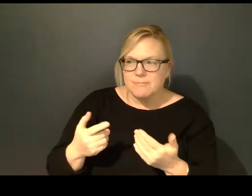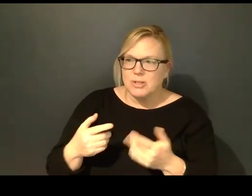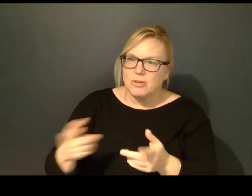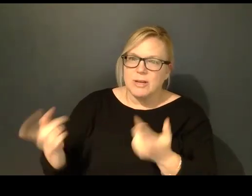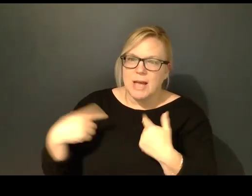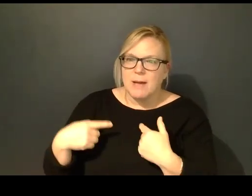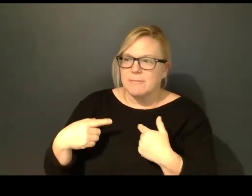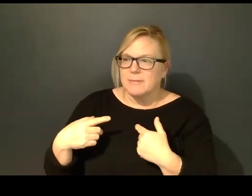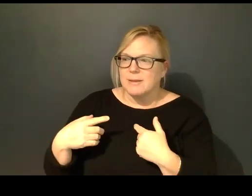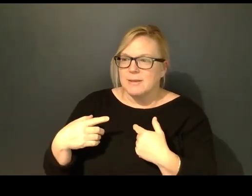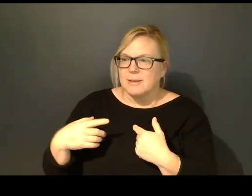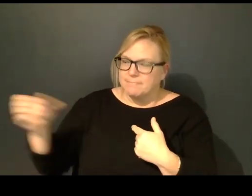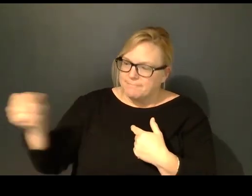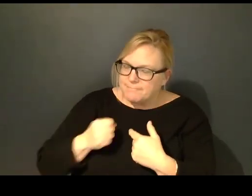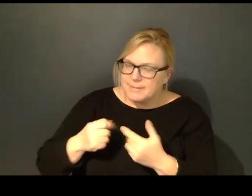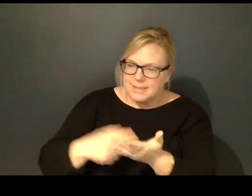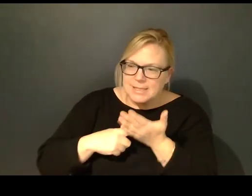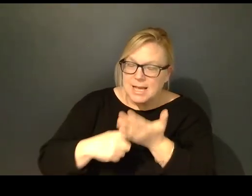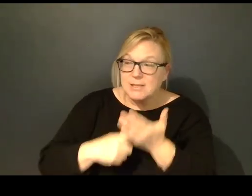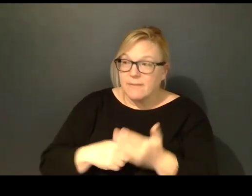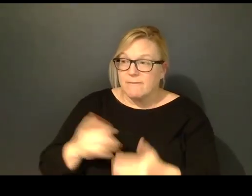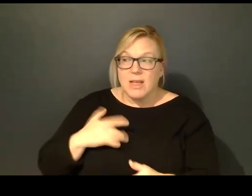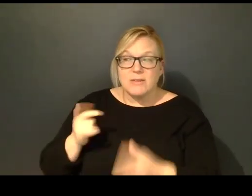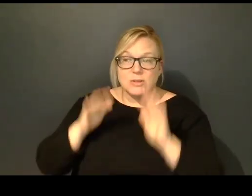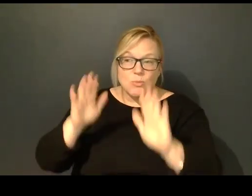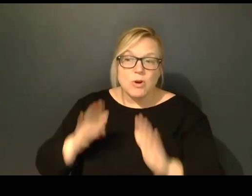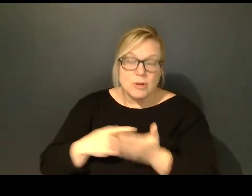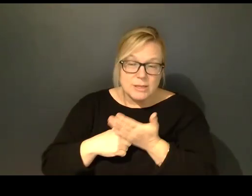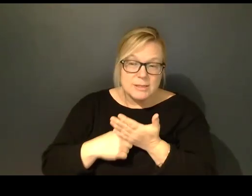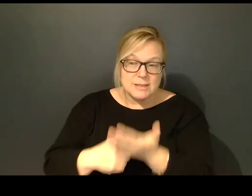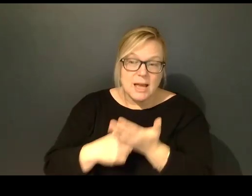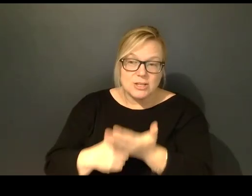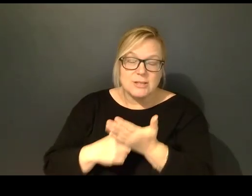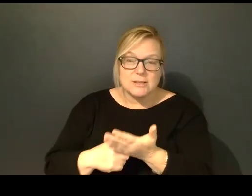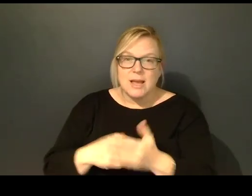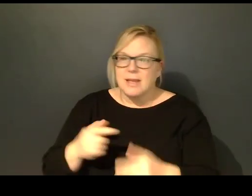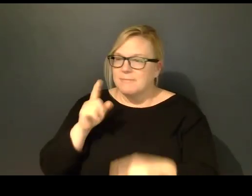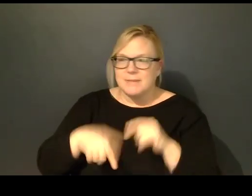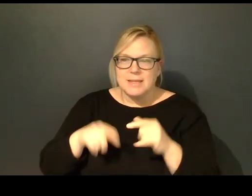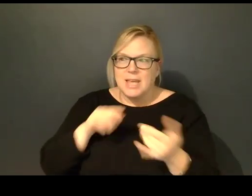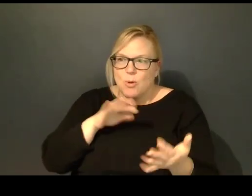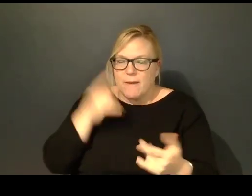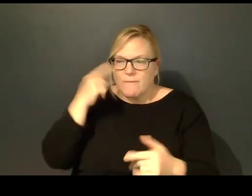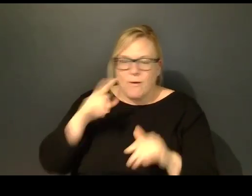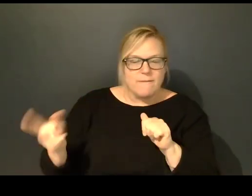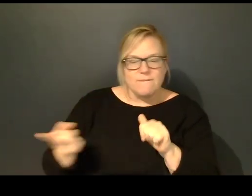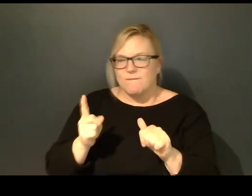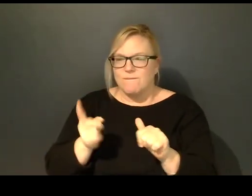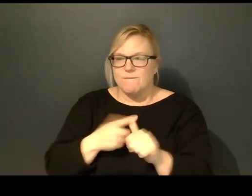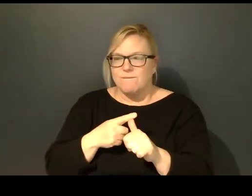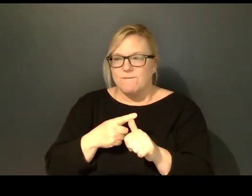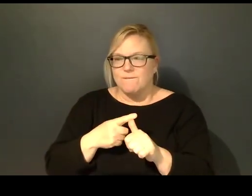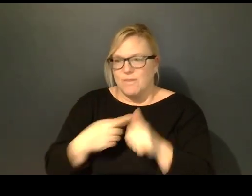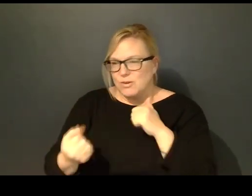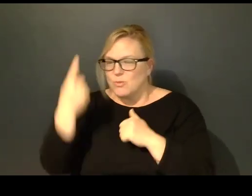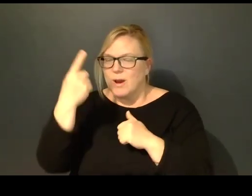some really great discussions, and I'm really excited to get our first episodes out early in the new year. That's great. Thank you,